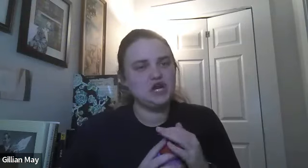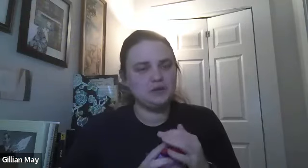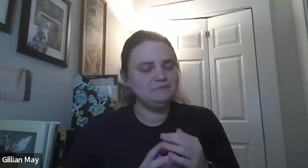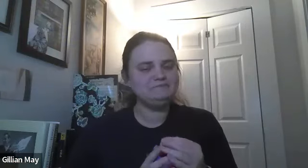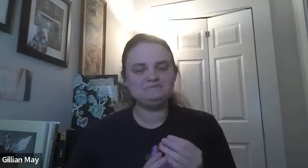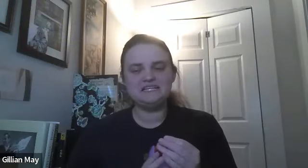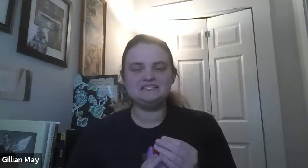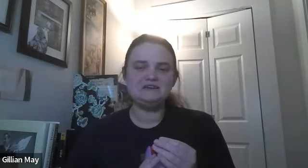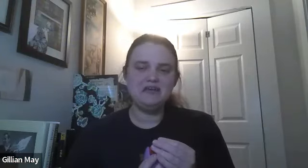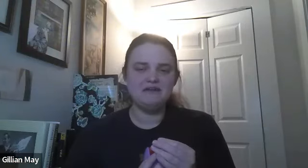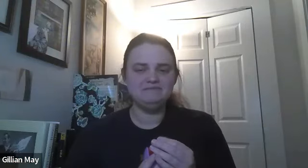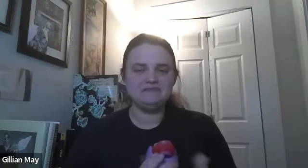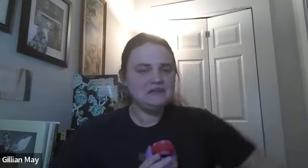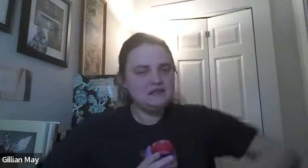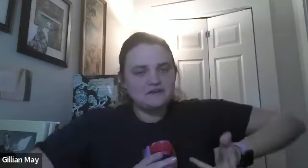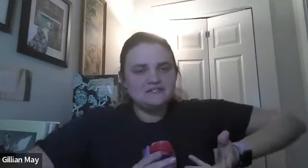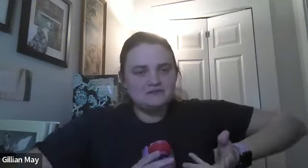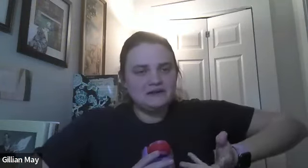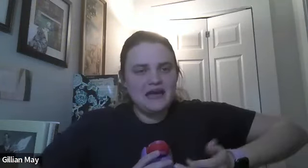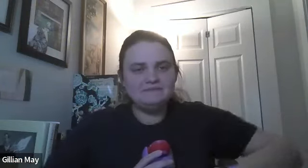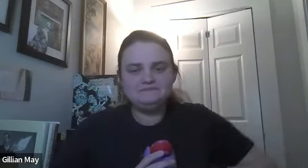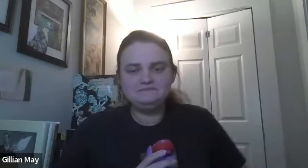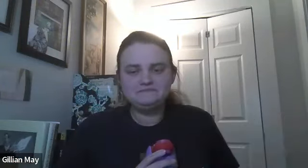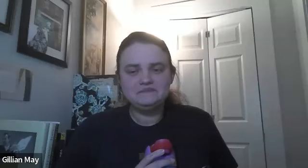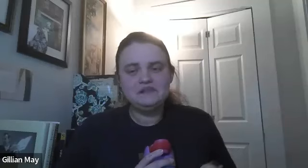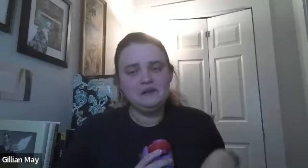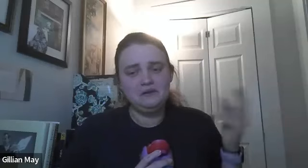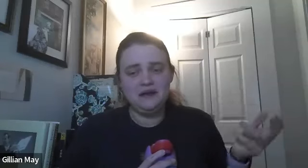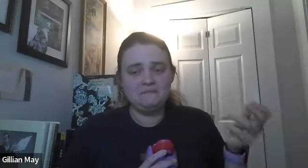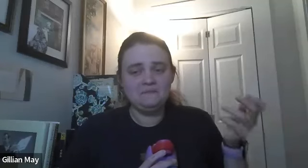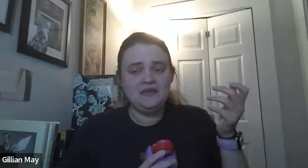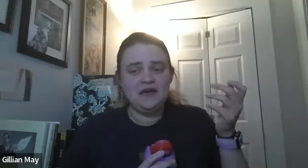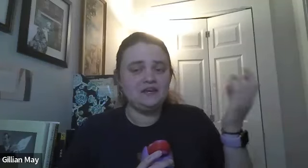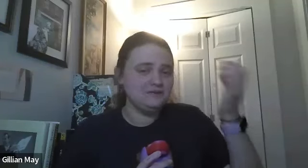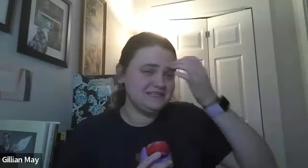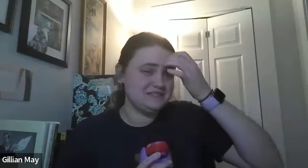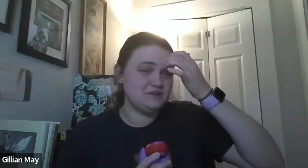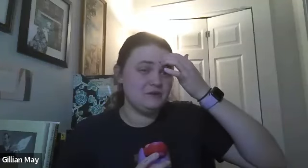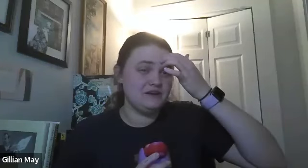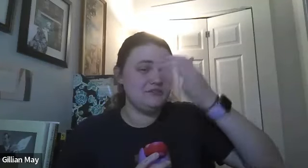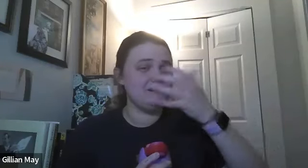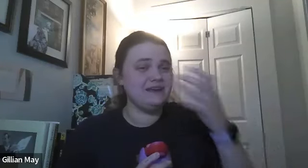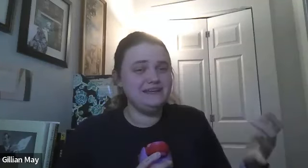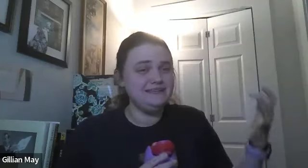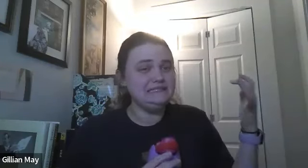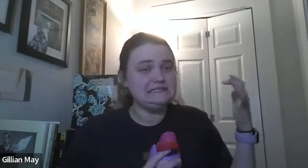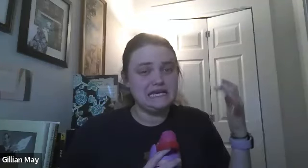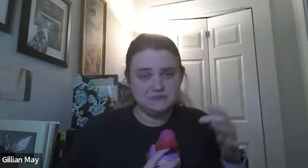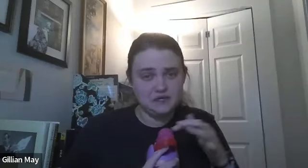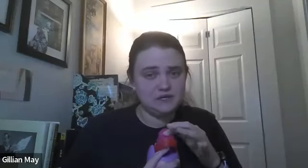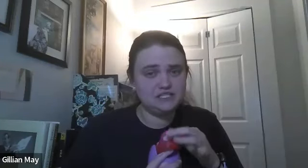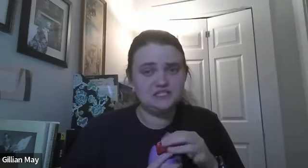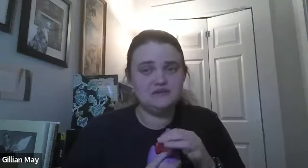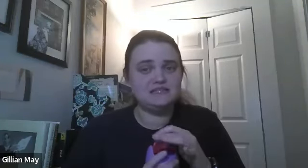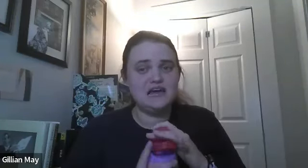term. So yeah, a little fun story to add. Okay, I know it's 6:31. Are there any last minute questions you guys